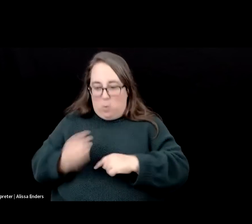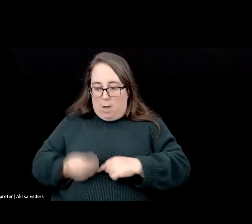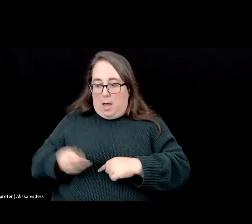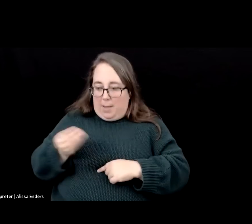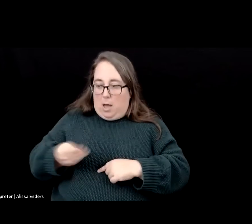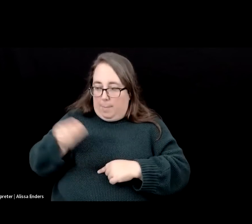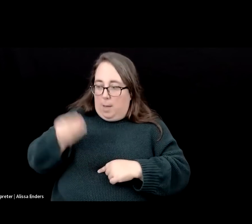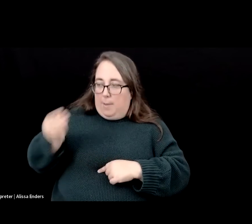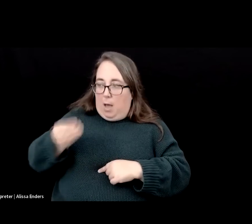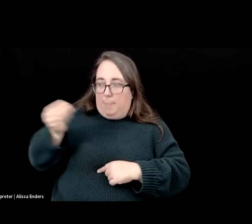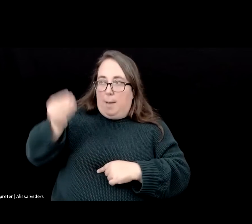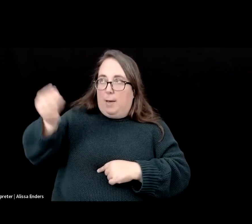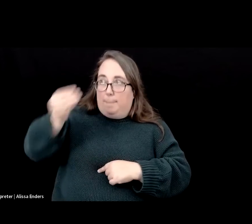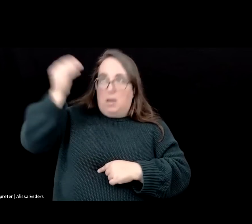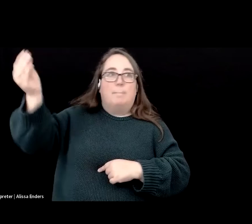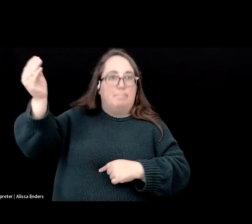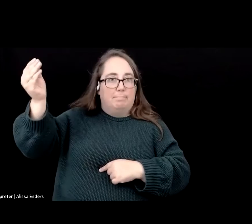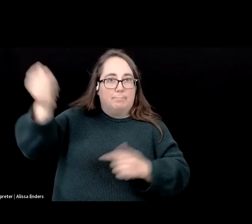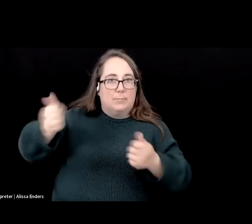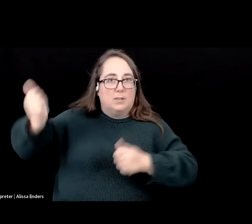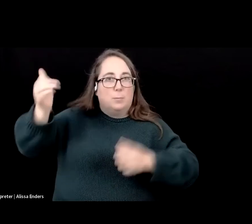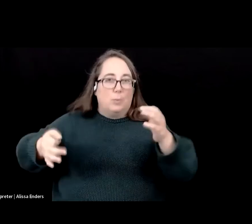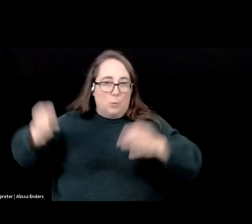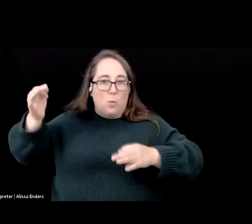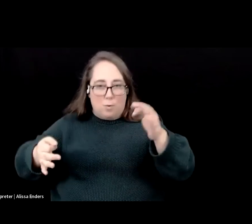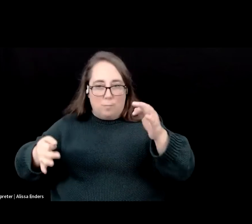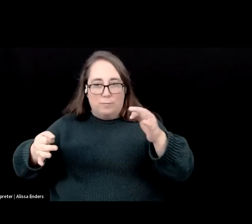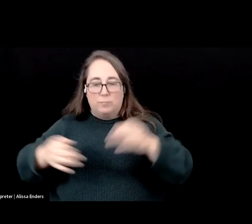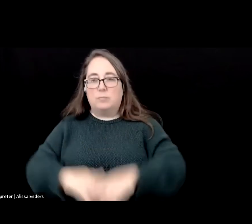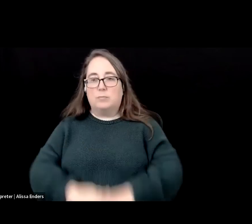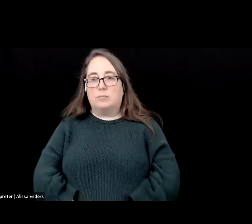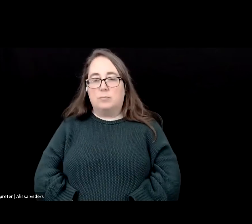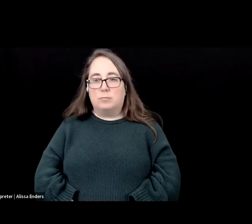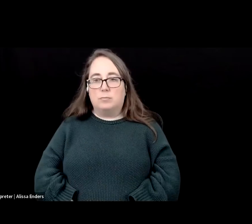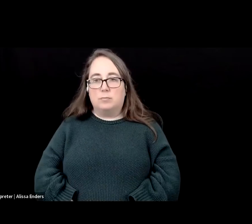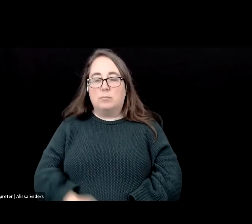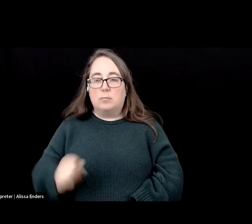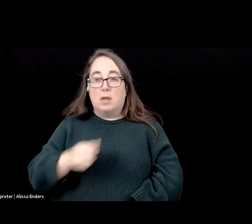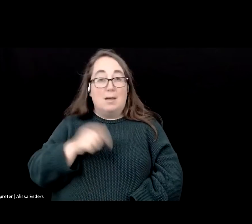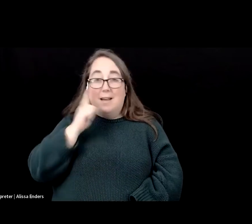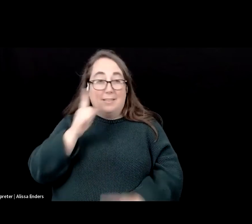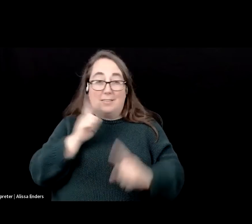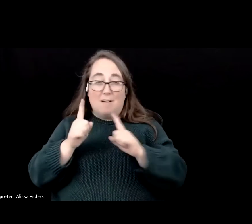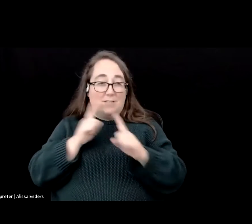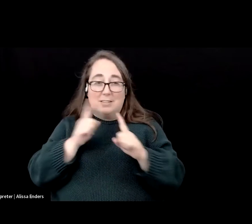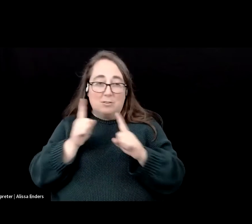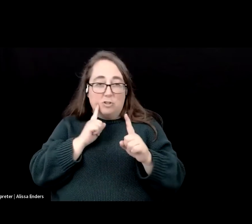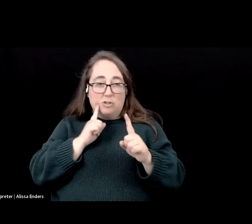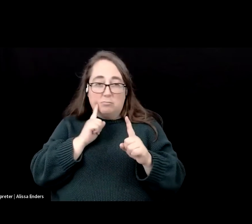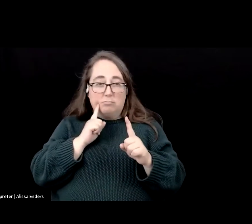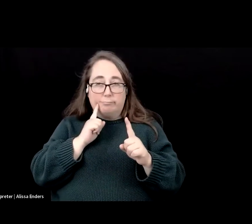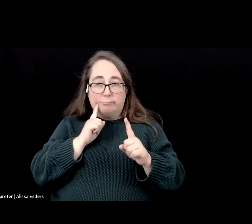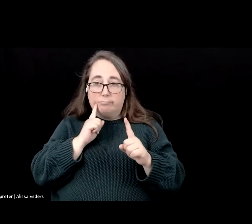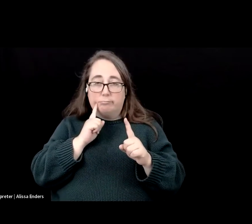courts, the upper, you know, all the way through the appeals until that's the final arbiter. So I absolutely think the conversations that people are having on the